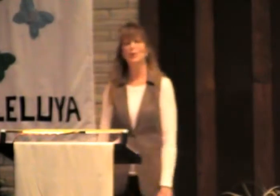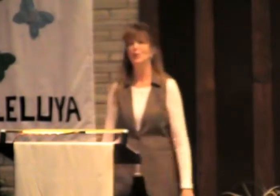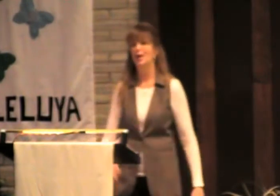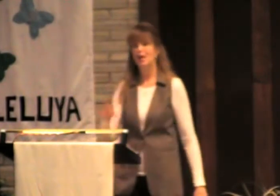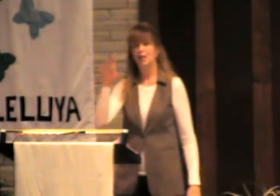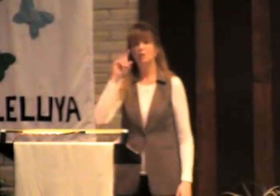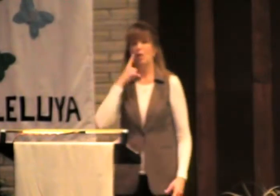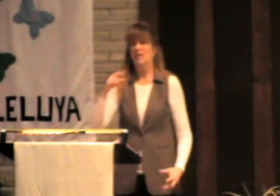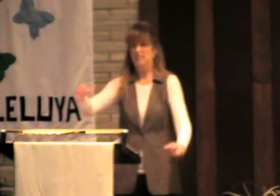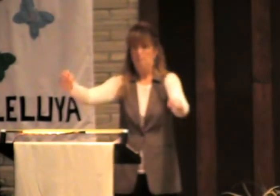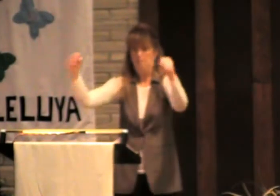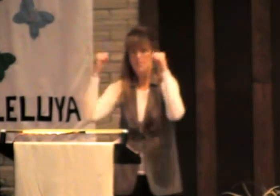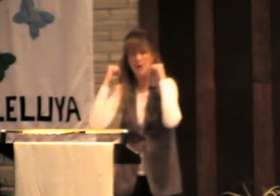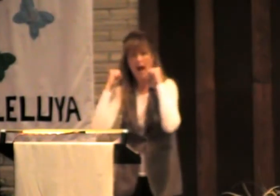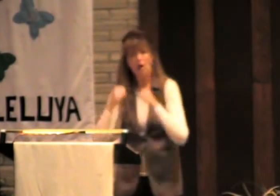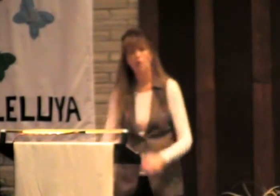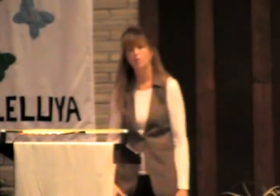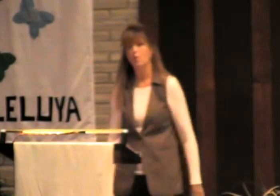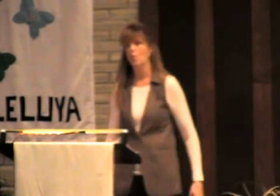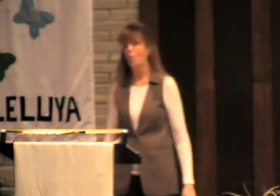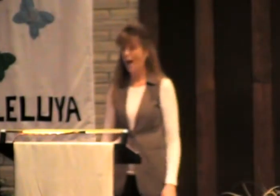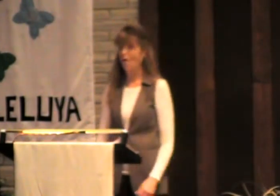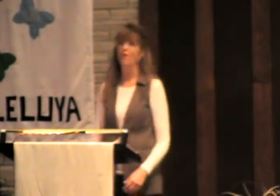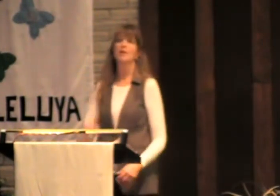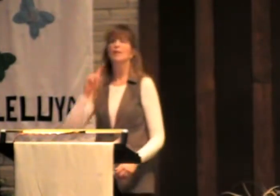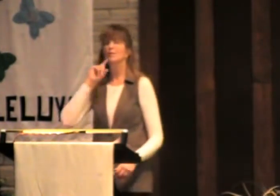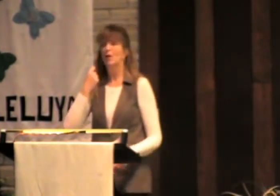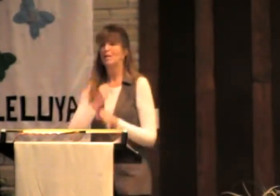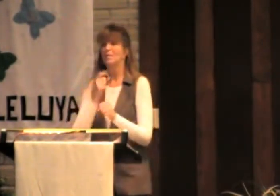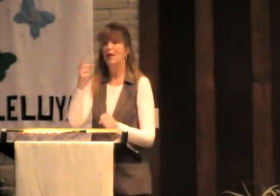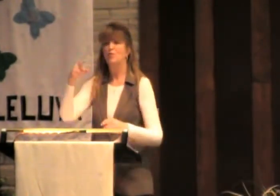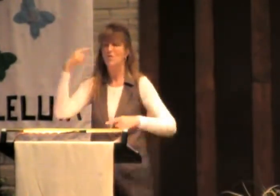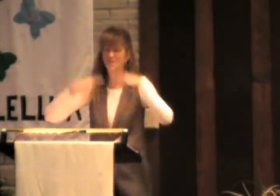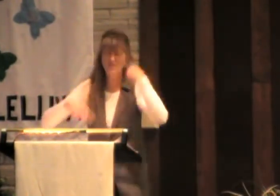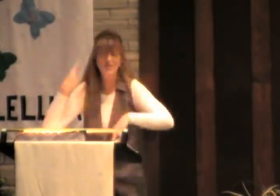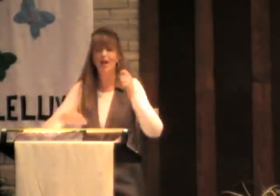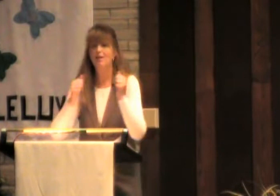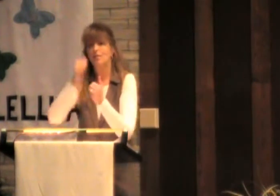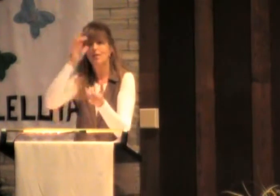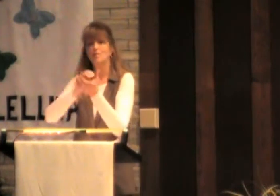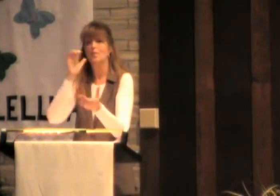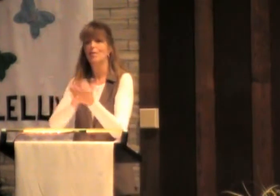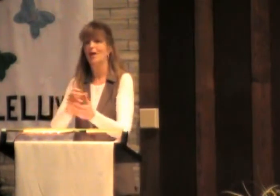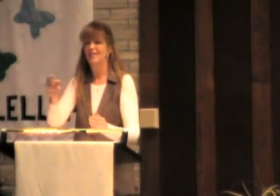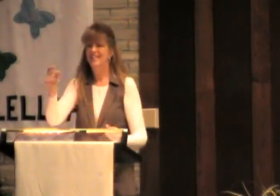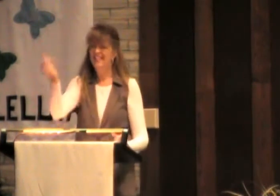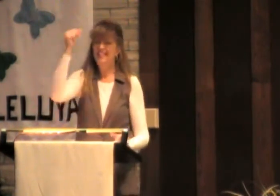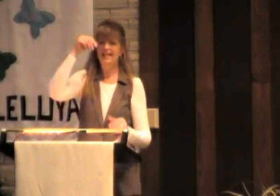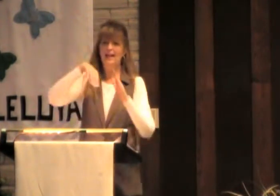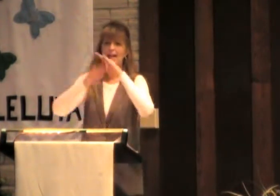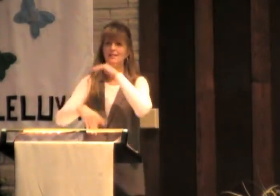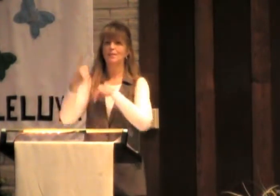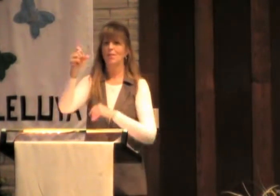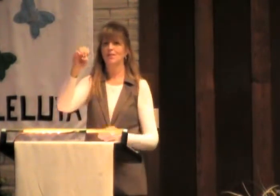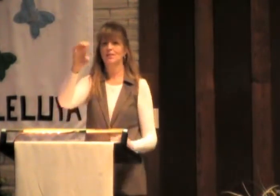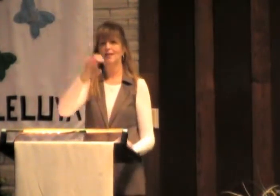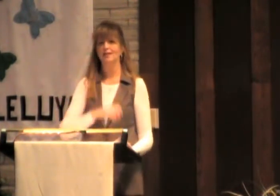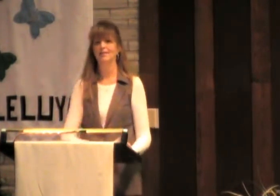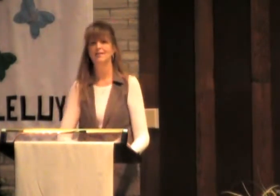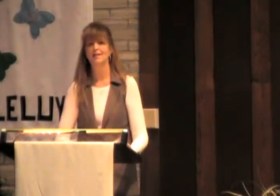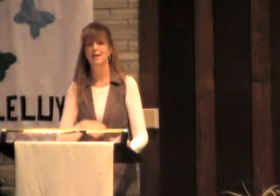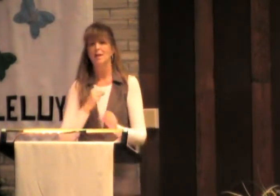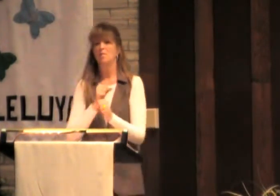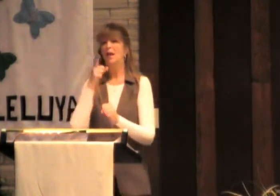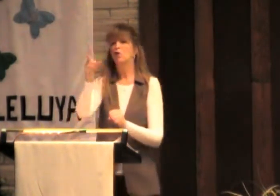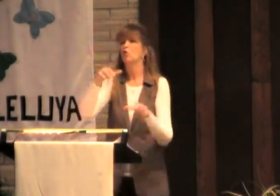Jealousy is ugly. Jealousy is powerful. Jealousy makes you fight with your spouse